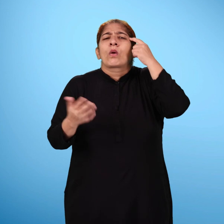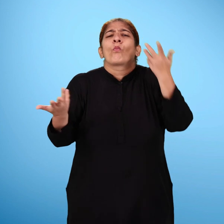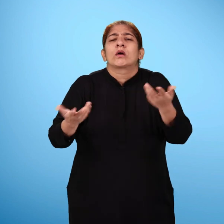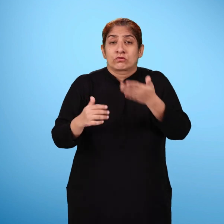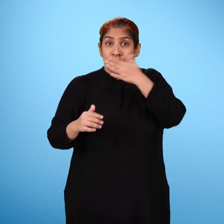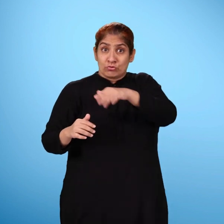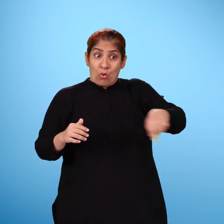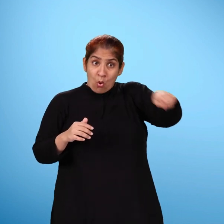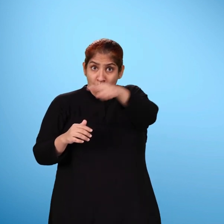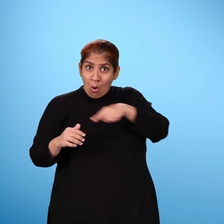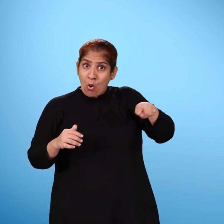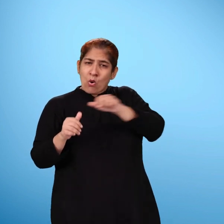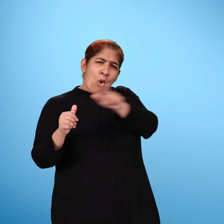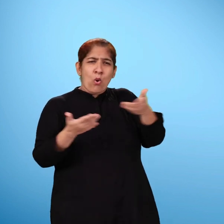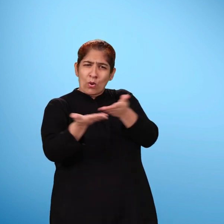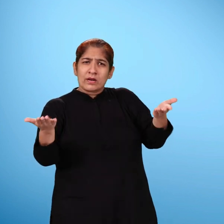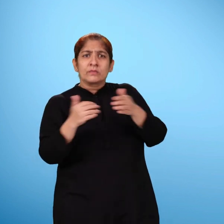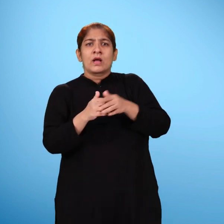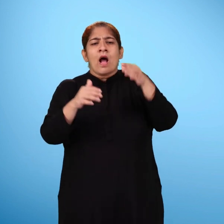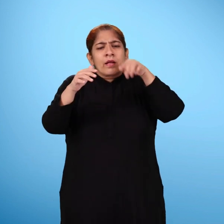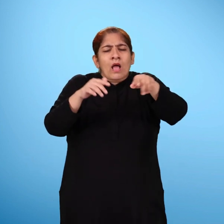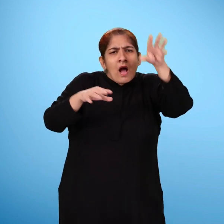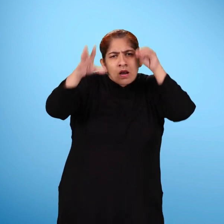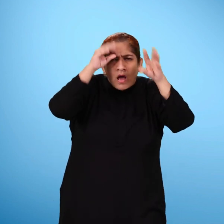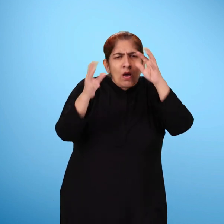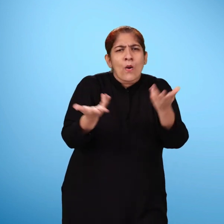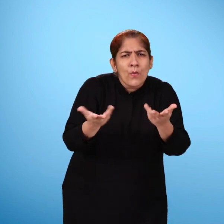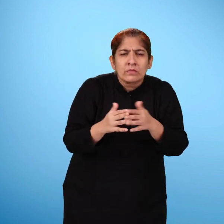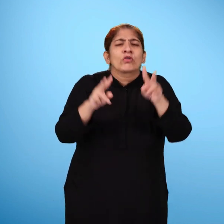what, in your opinion, should all students be required to study?